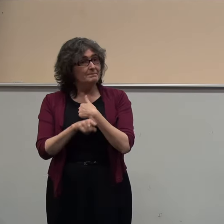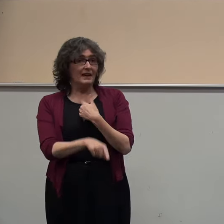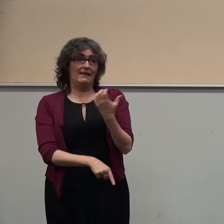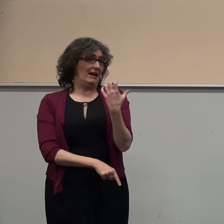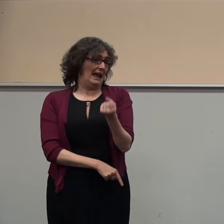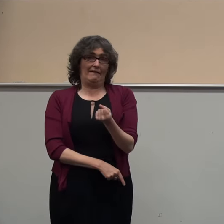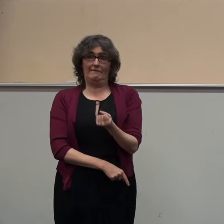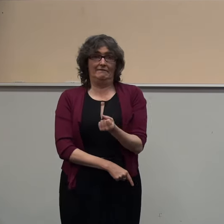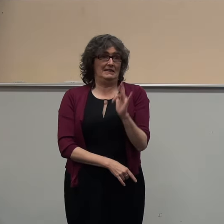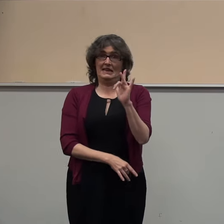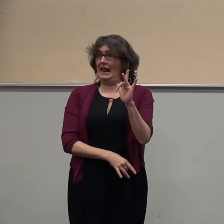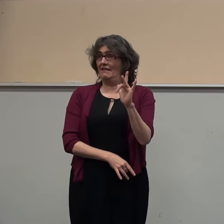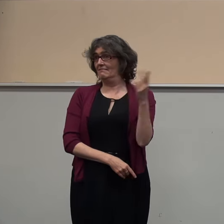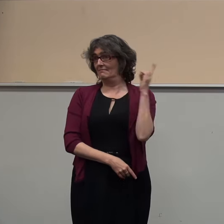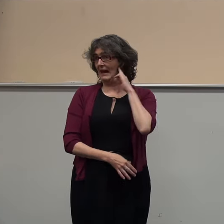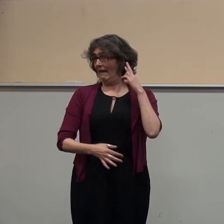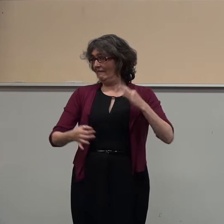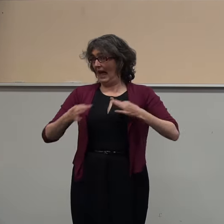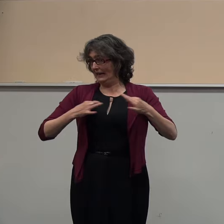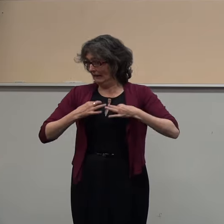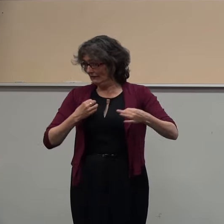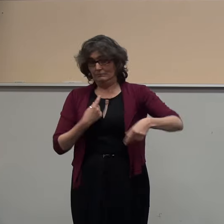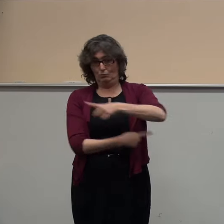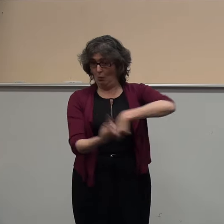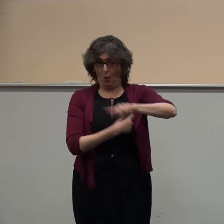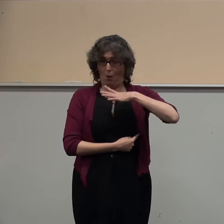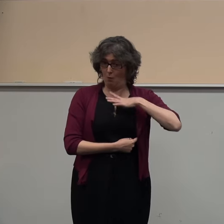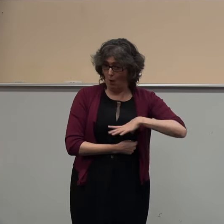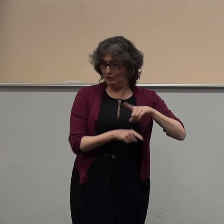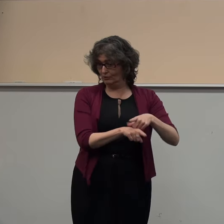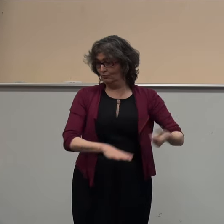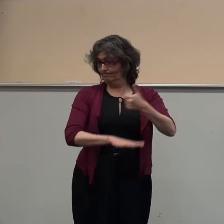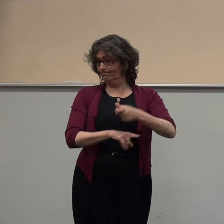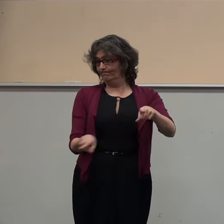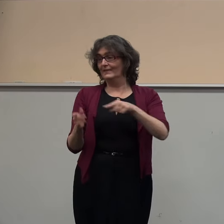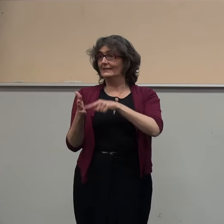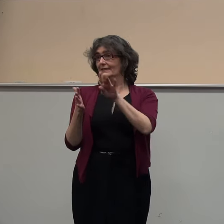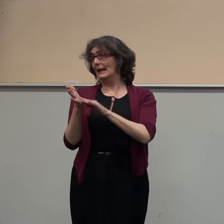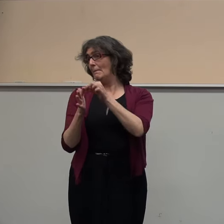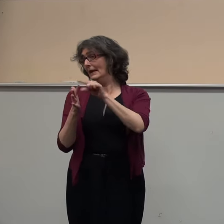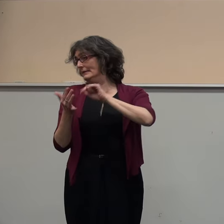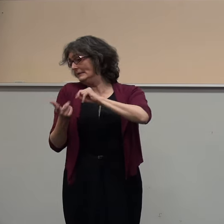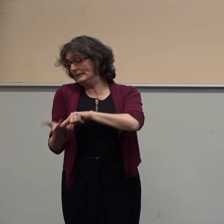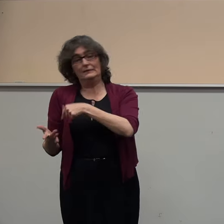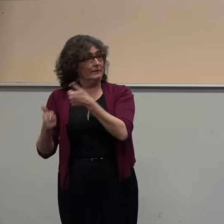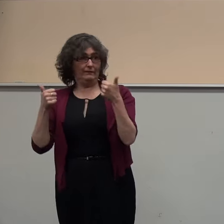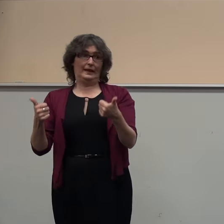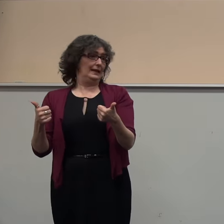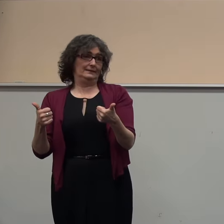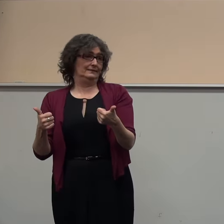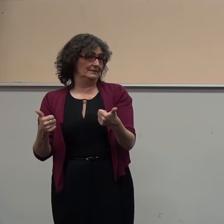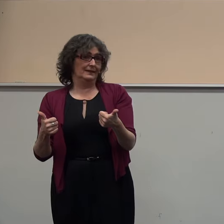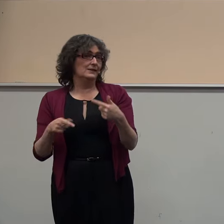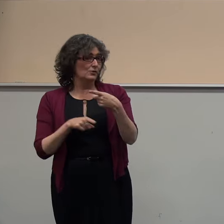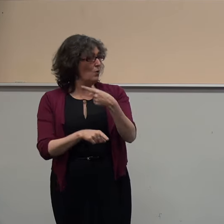then that's their choice. And that's the kind of approach I'm going to take, that it's about the group in the room, the actors